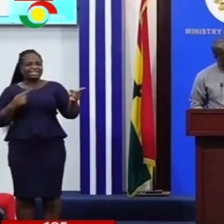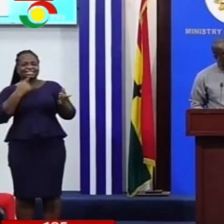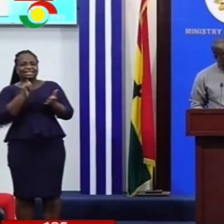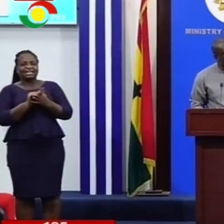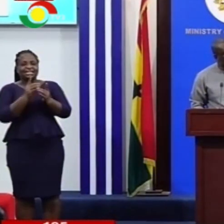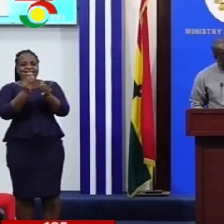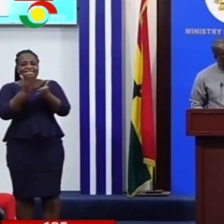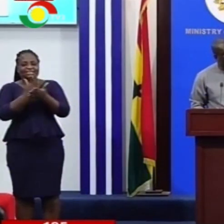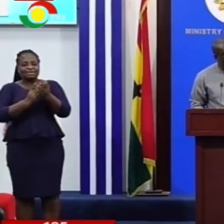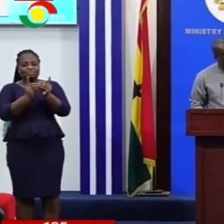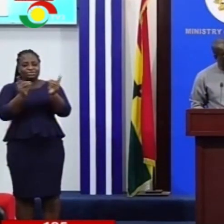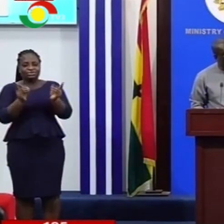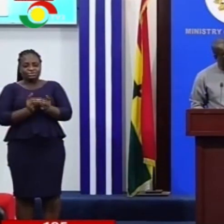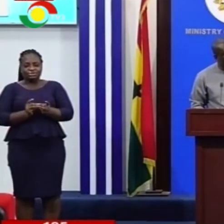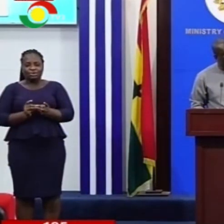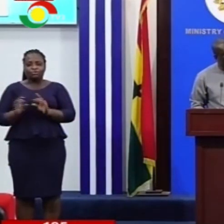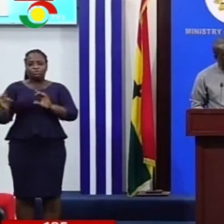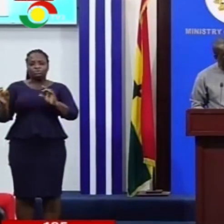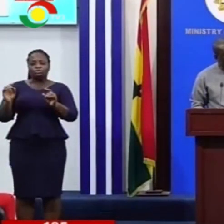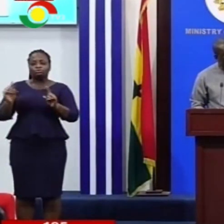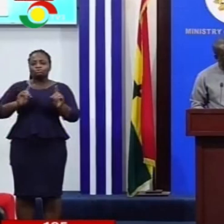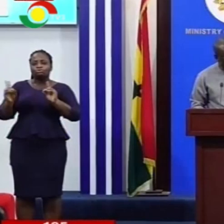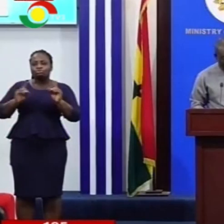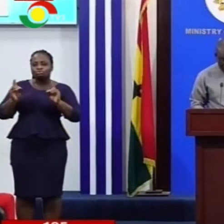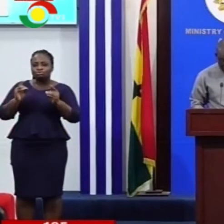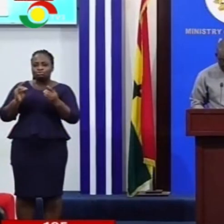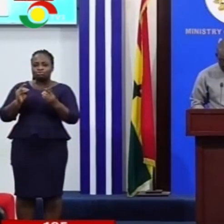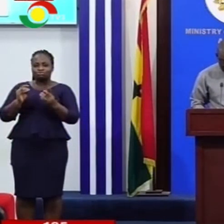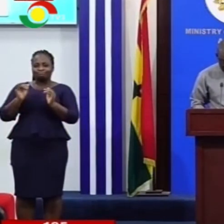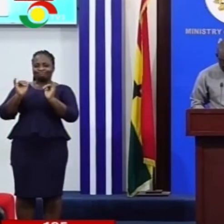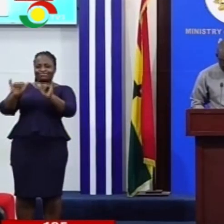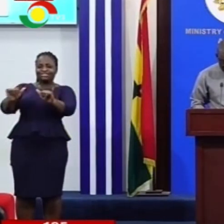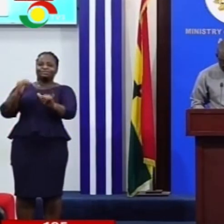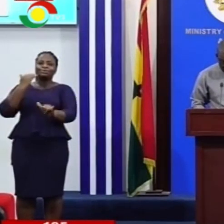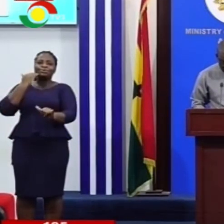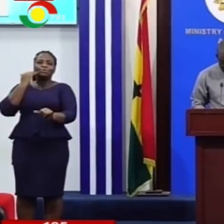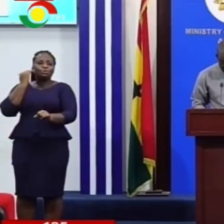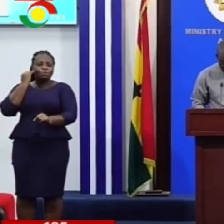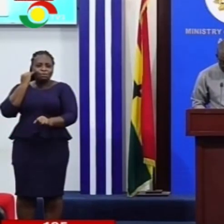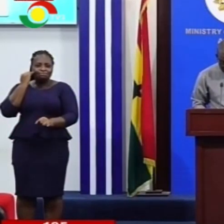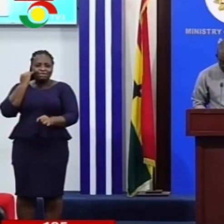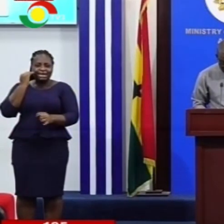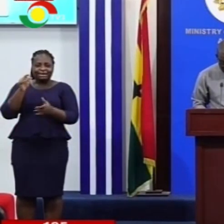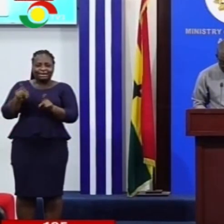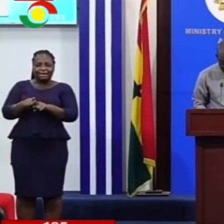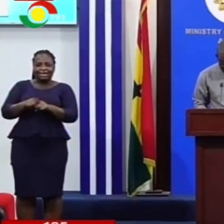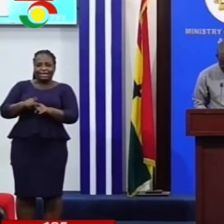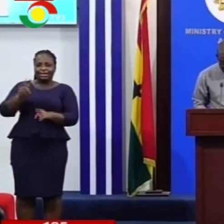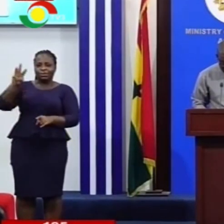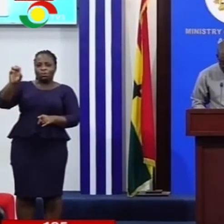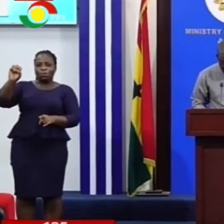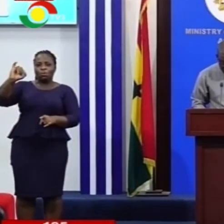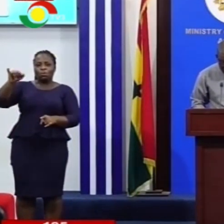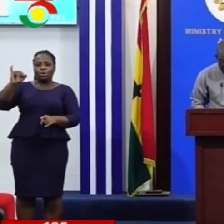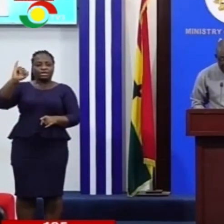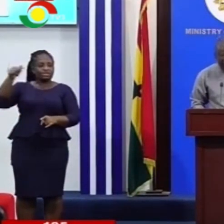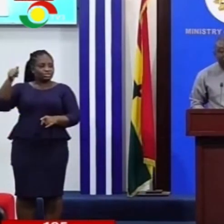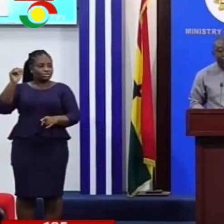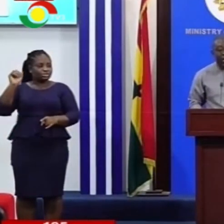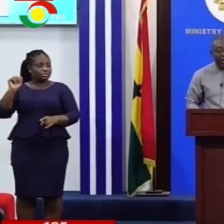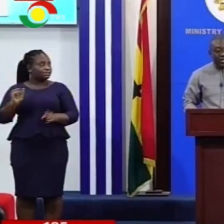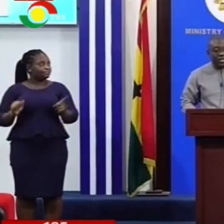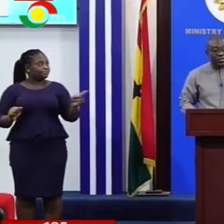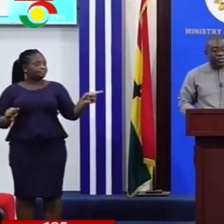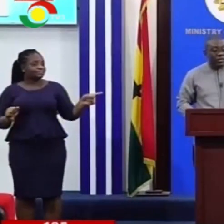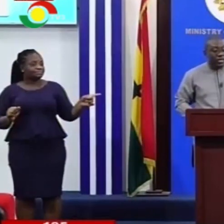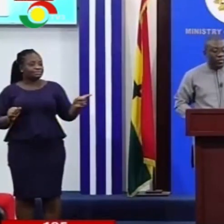do a total lockdown. That's IR. So, and then Wejagbawe, I don't know if we can have clarity on that. No, I mean, as for that one, I can